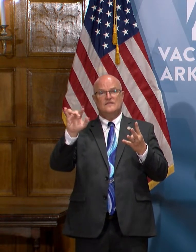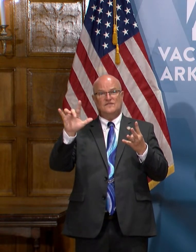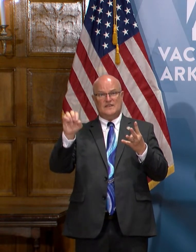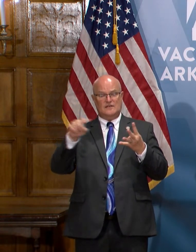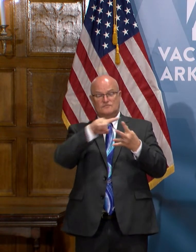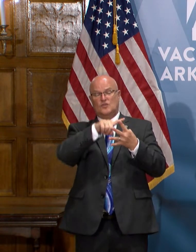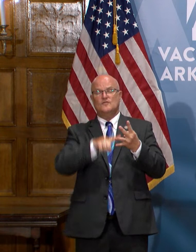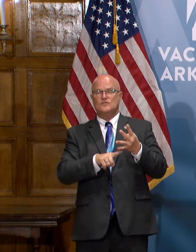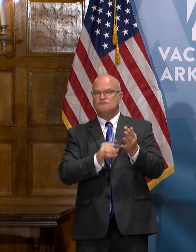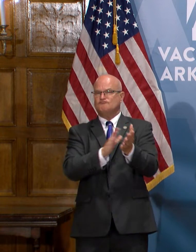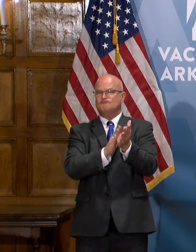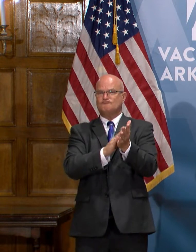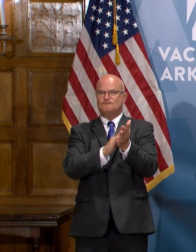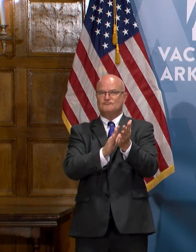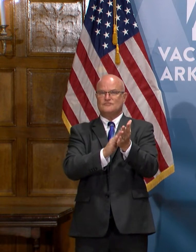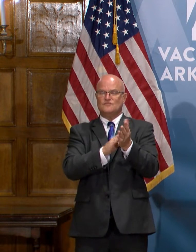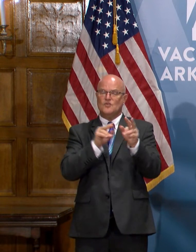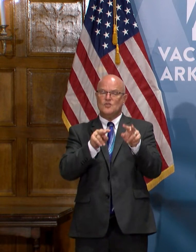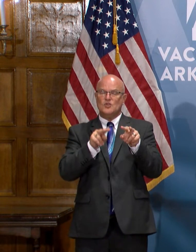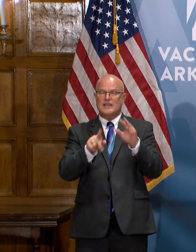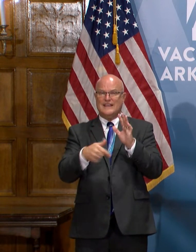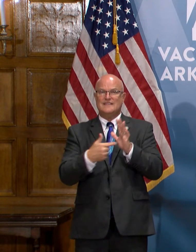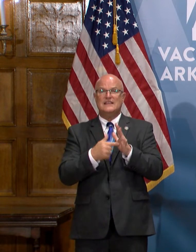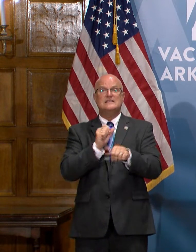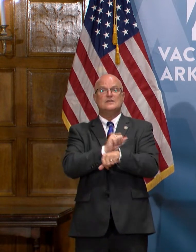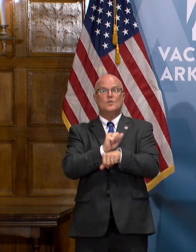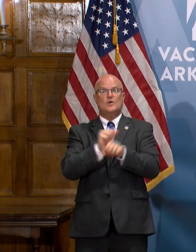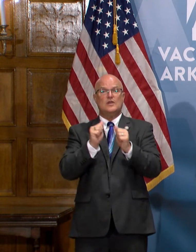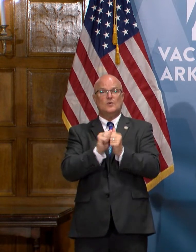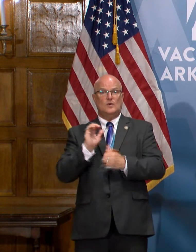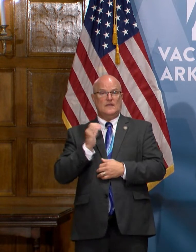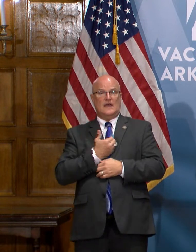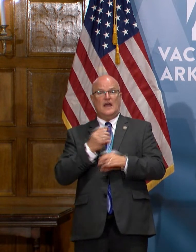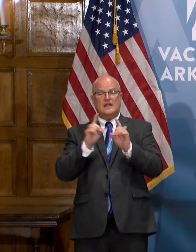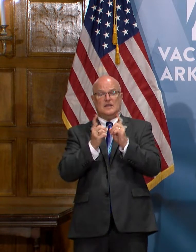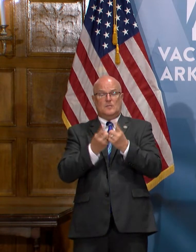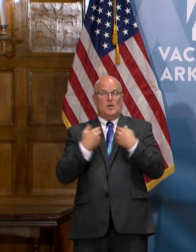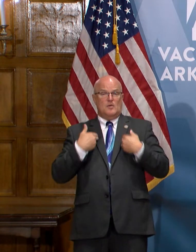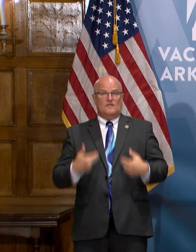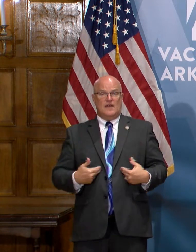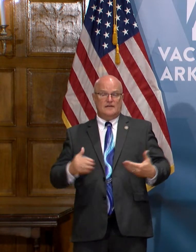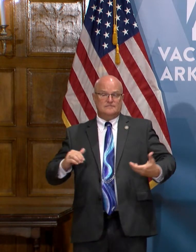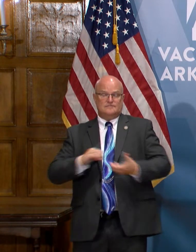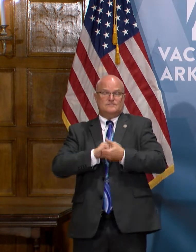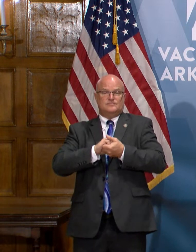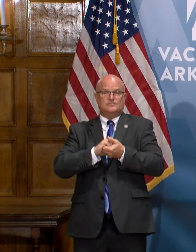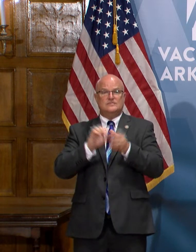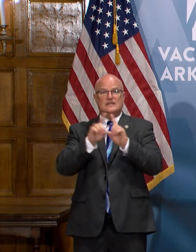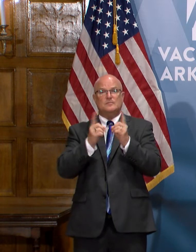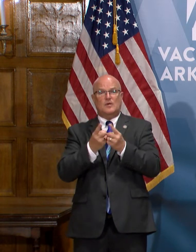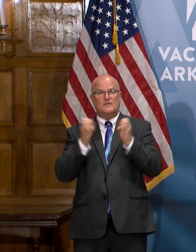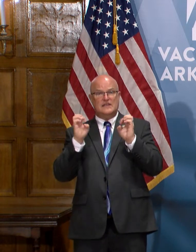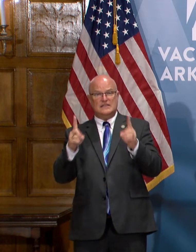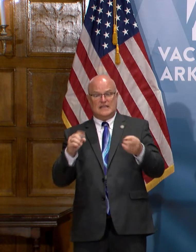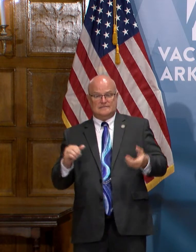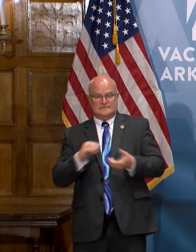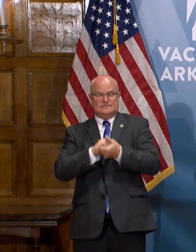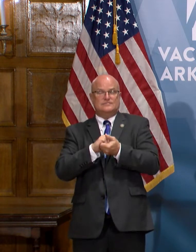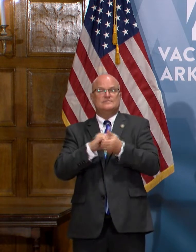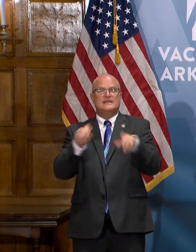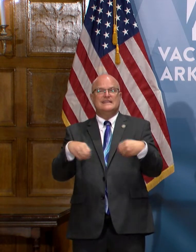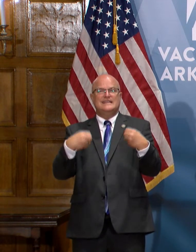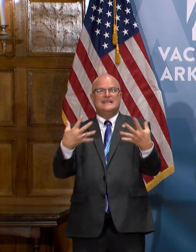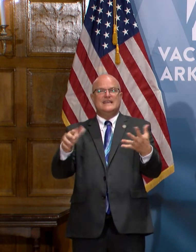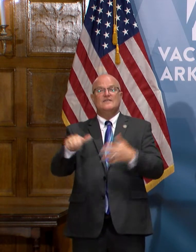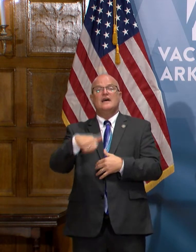those schools for looking at this and working with our Department of Health and our Department of Education to